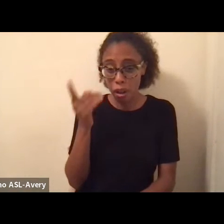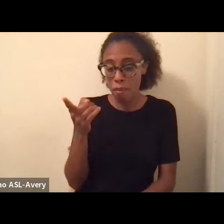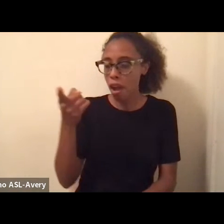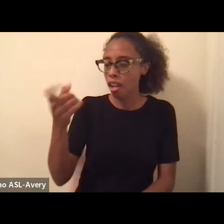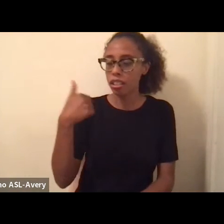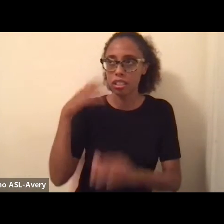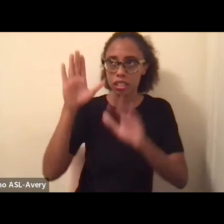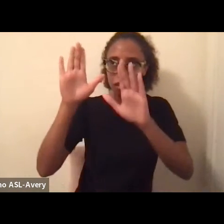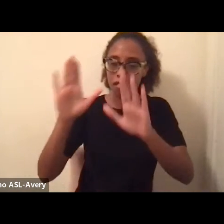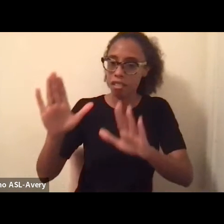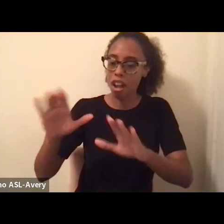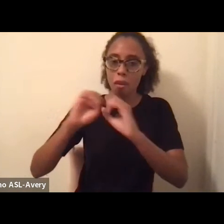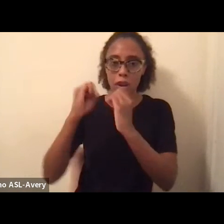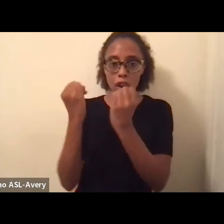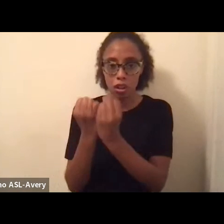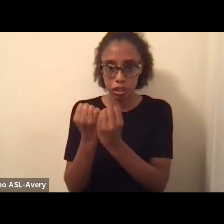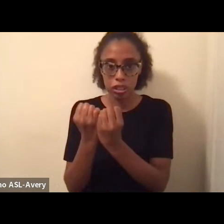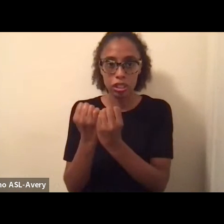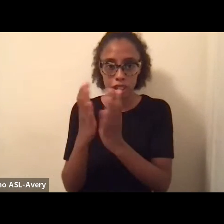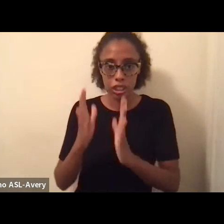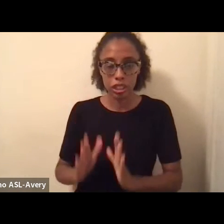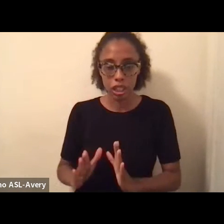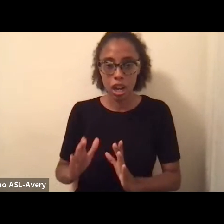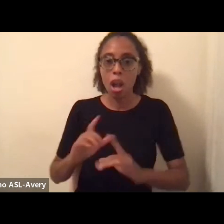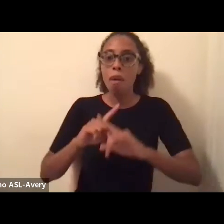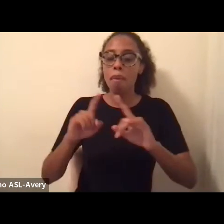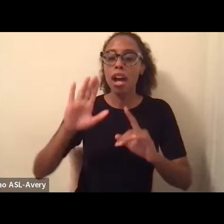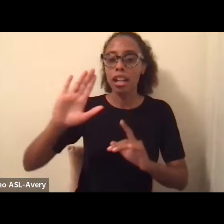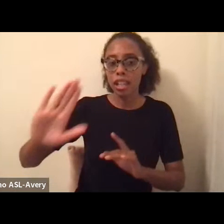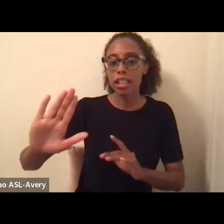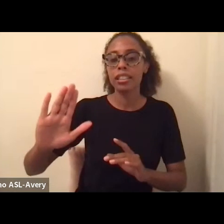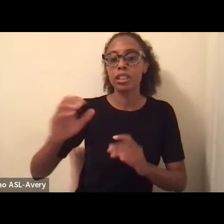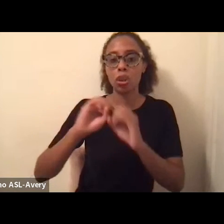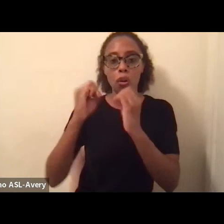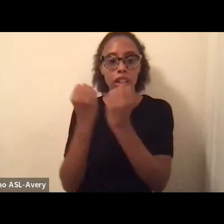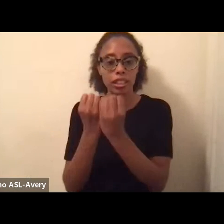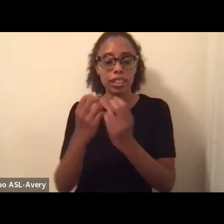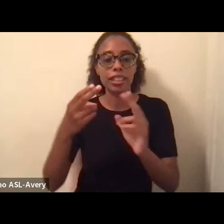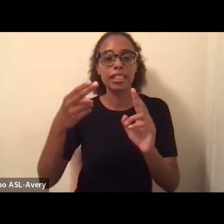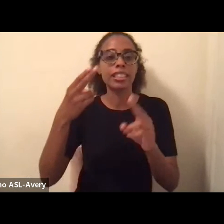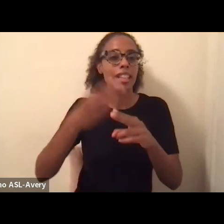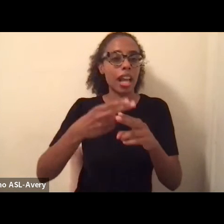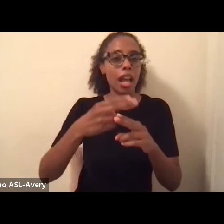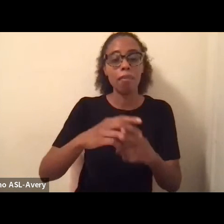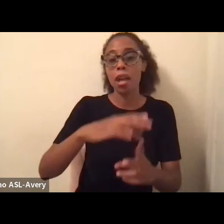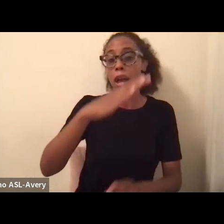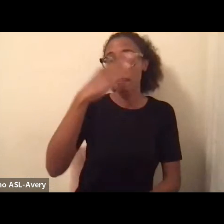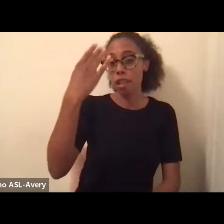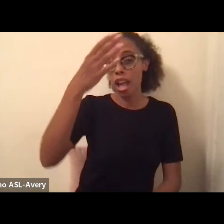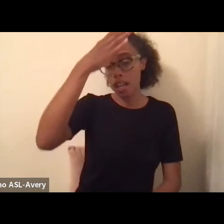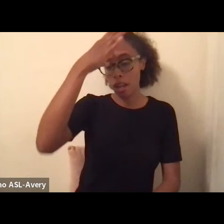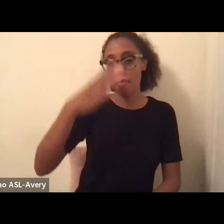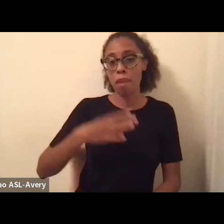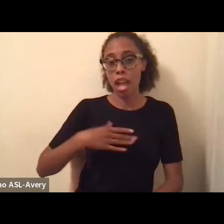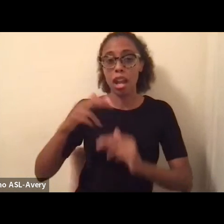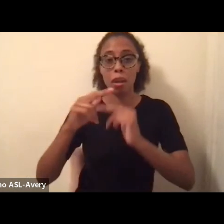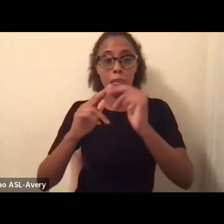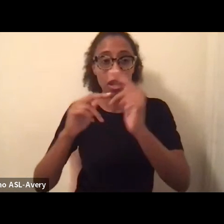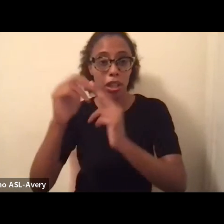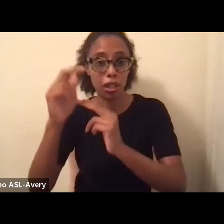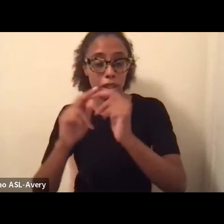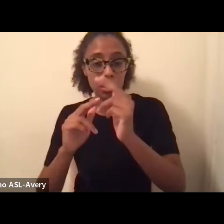called Black Men Build, Black Men Build. And it just, you all seem